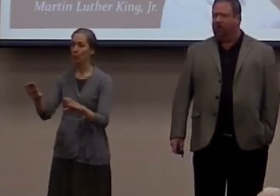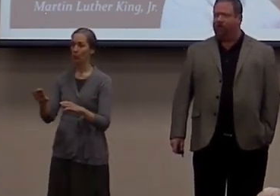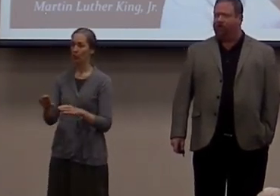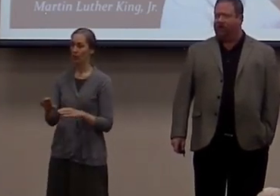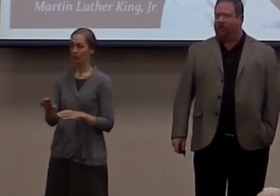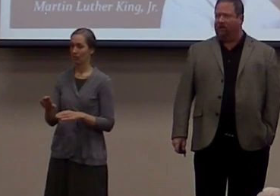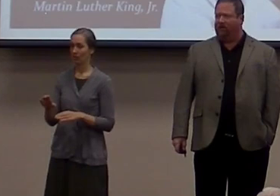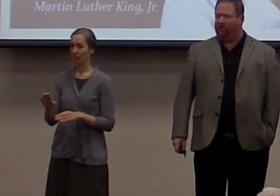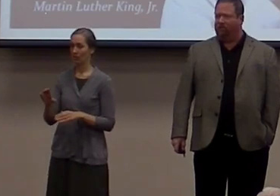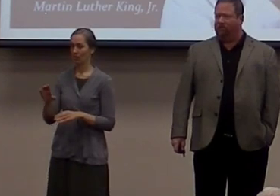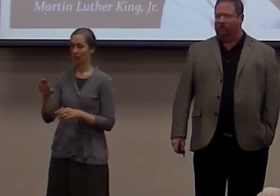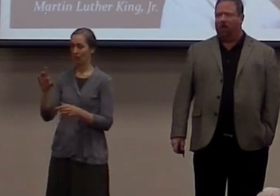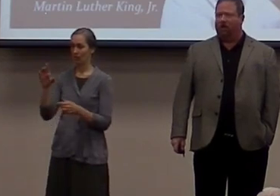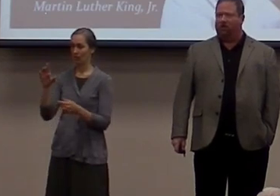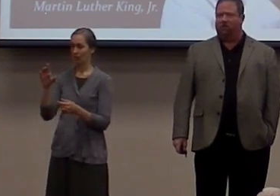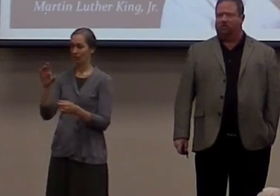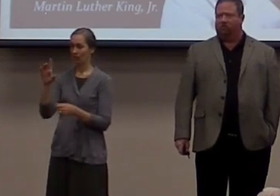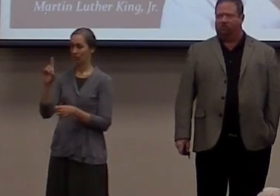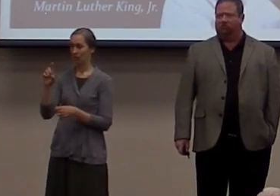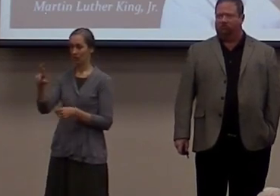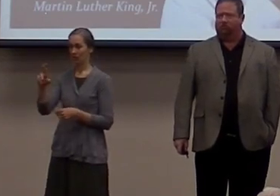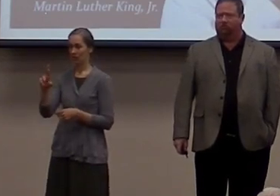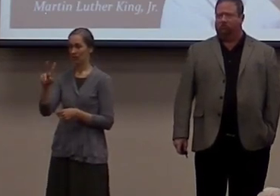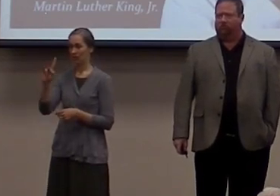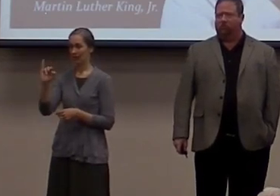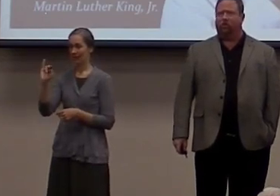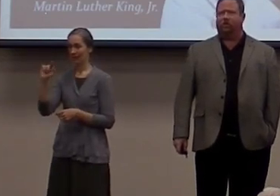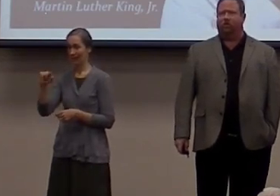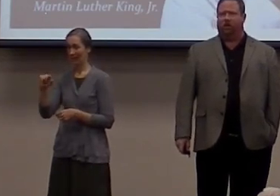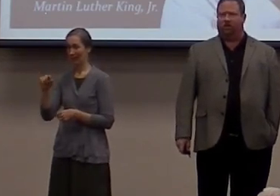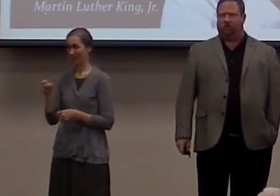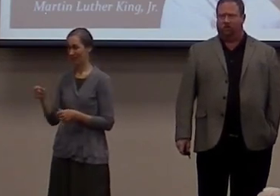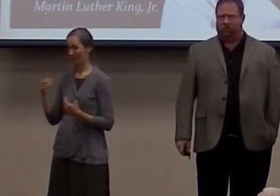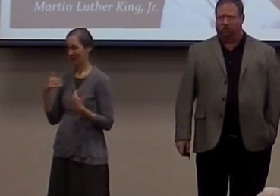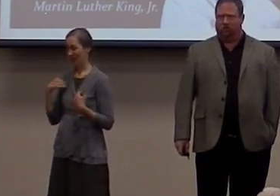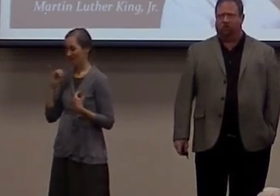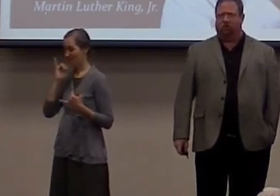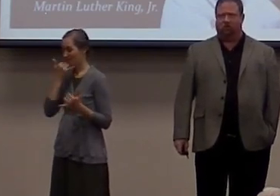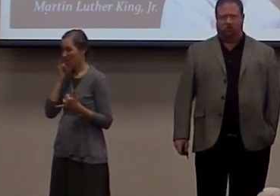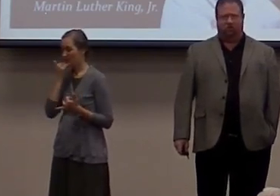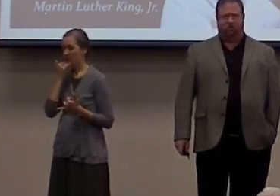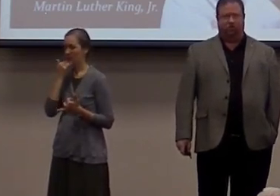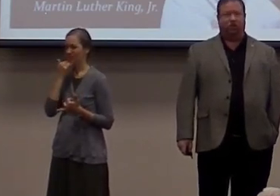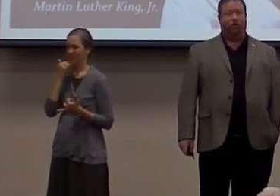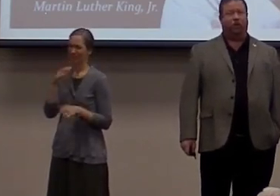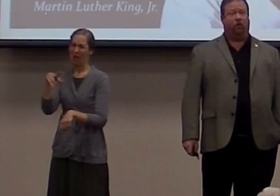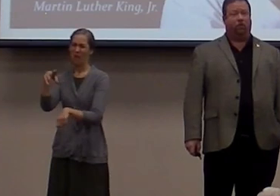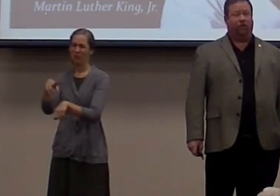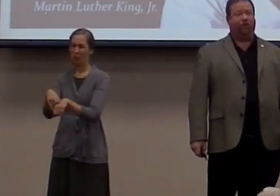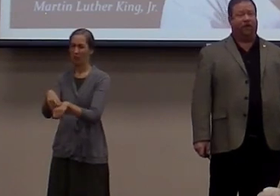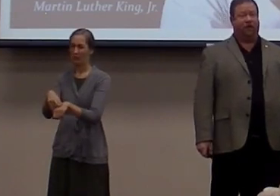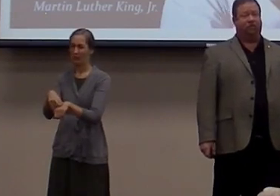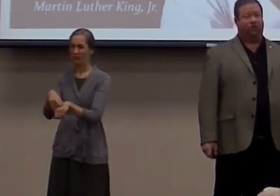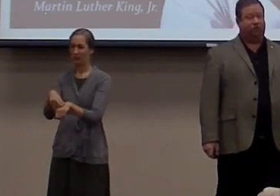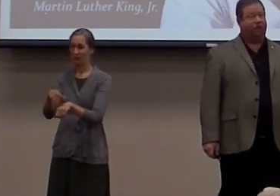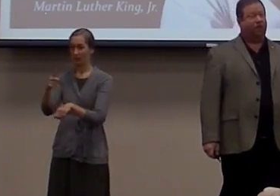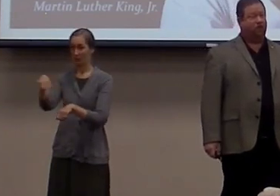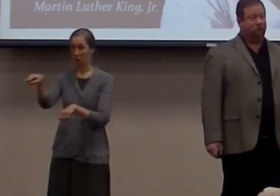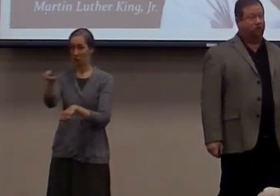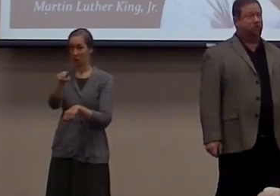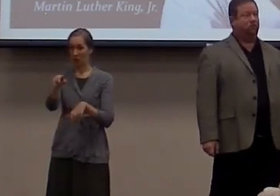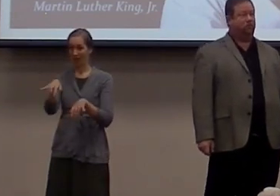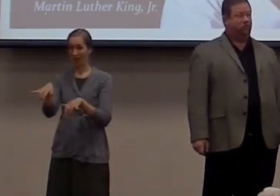Was Dr. King flawed? Of course he was. But so are you when you stand up to